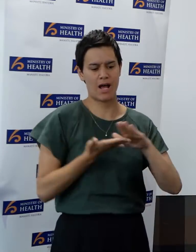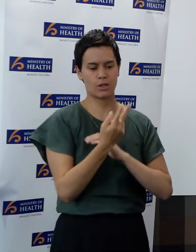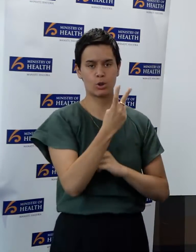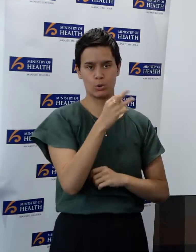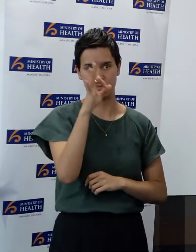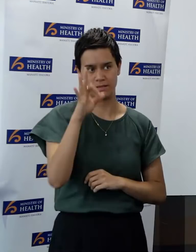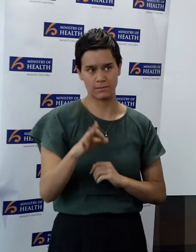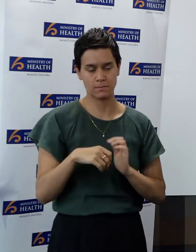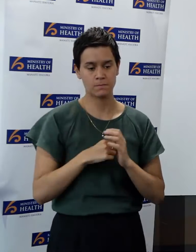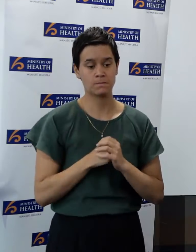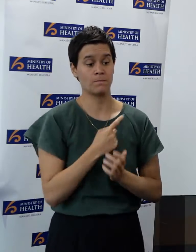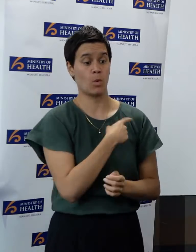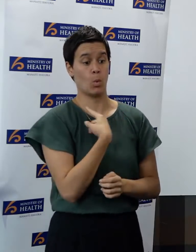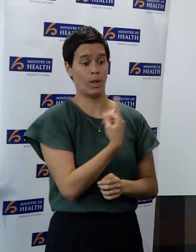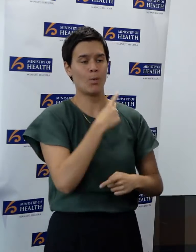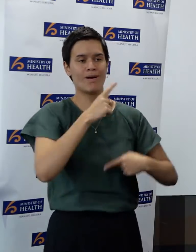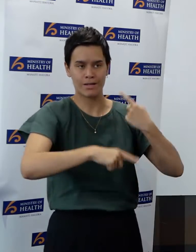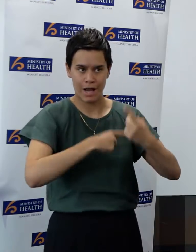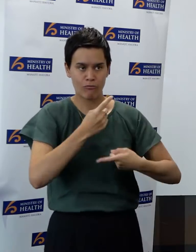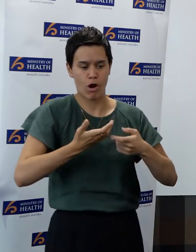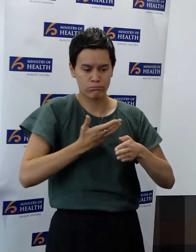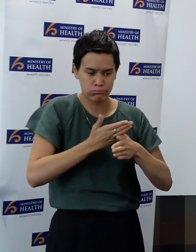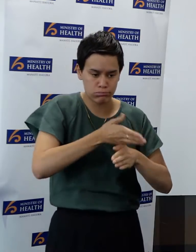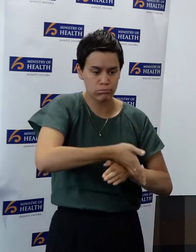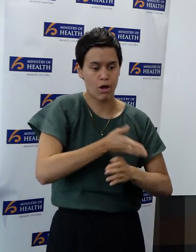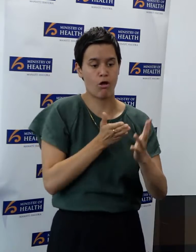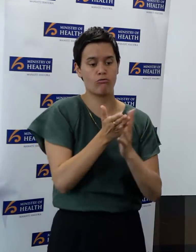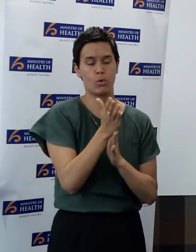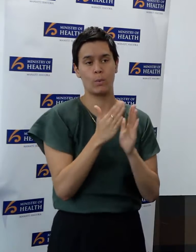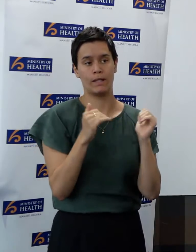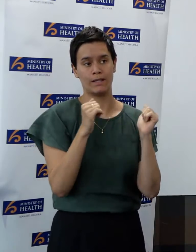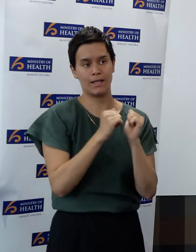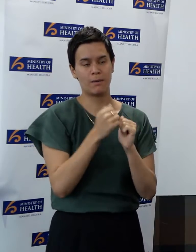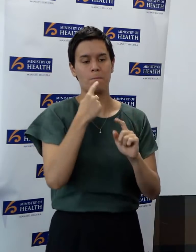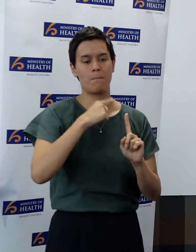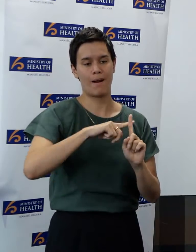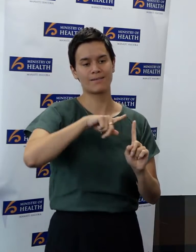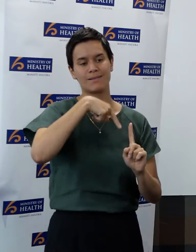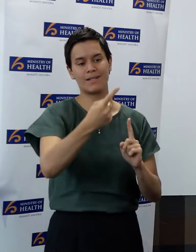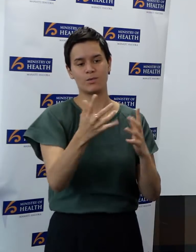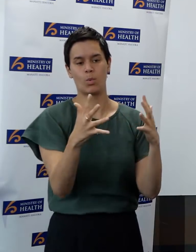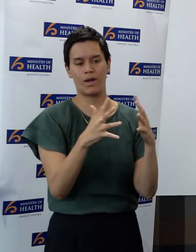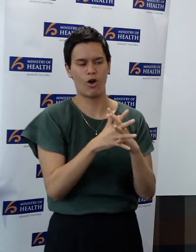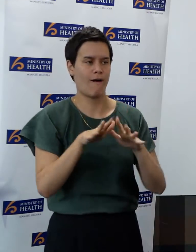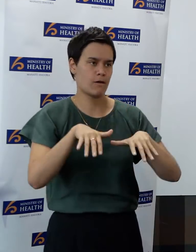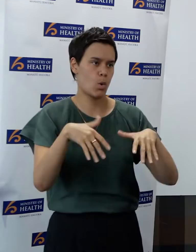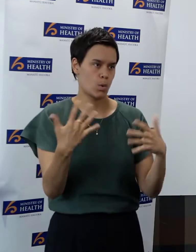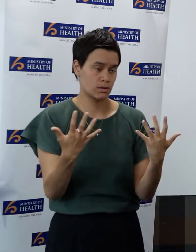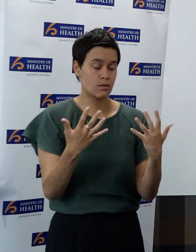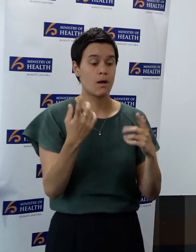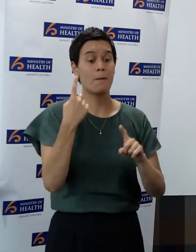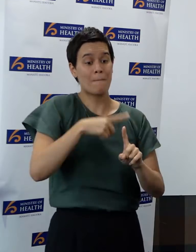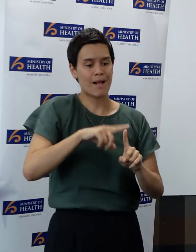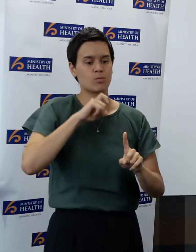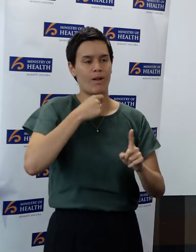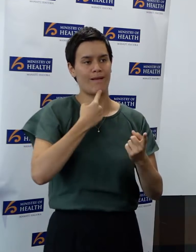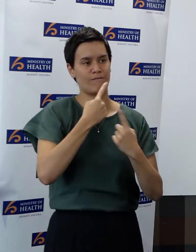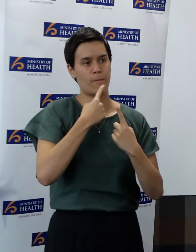range of fronts. They will continue over the weekend and obviously into the week, and we will continue to keep you fully updated